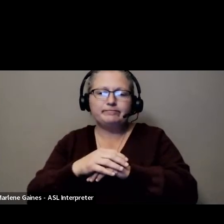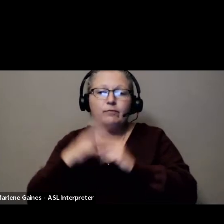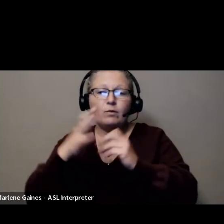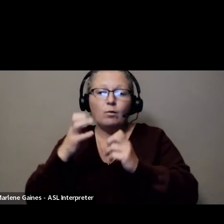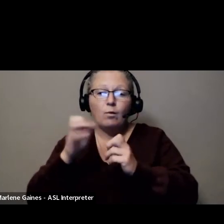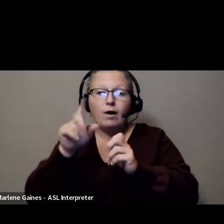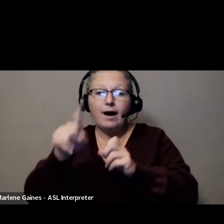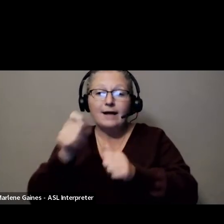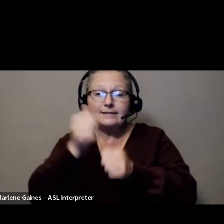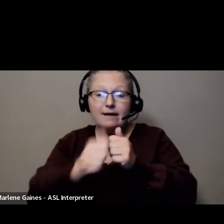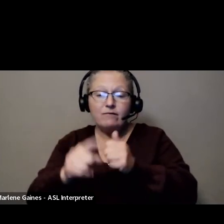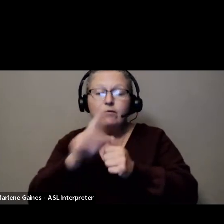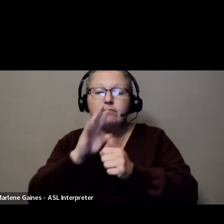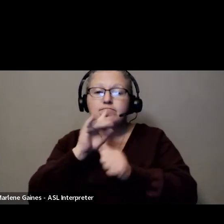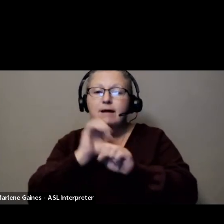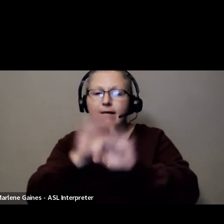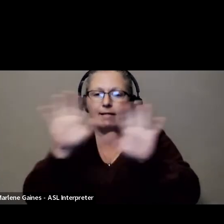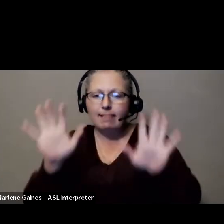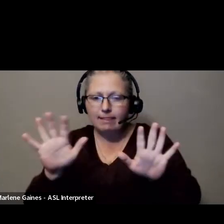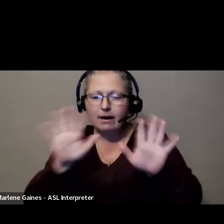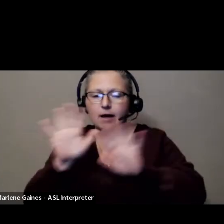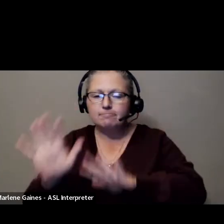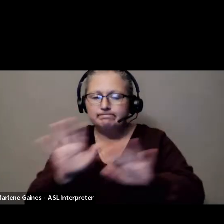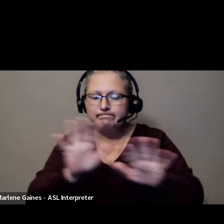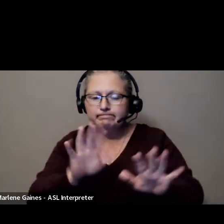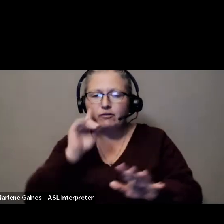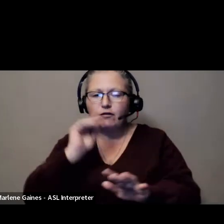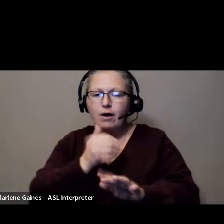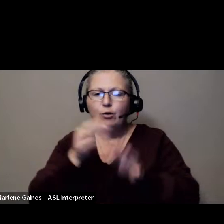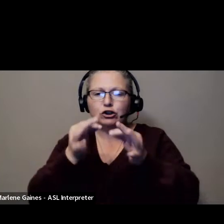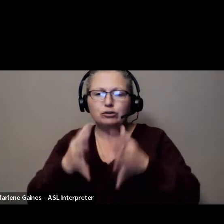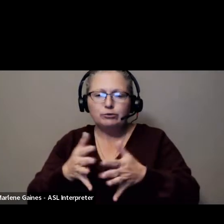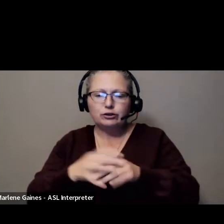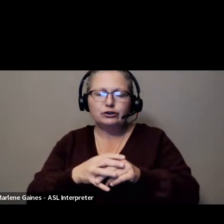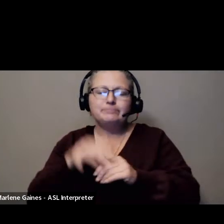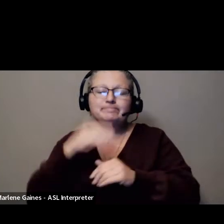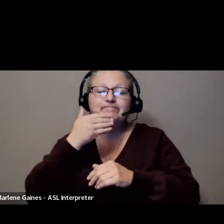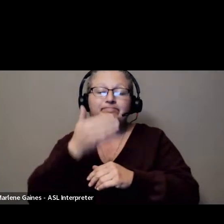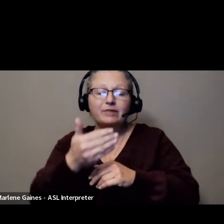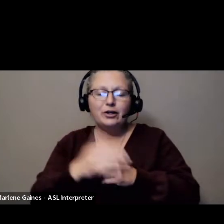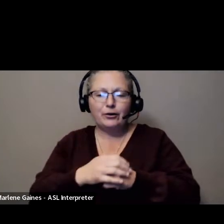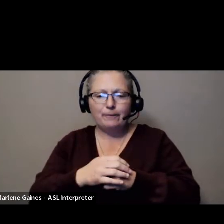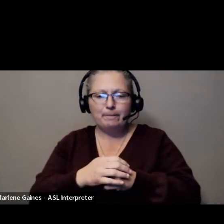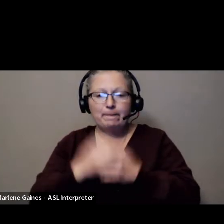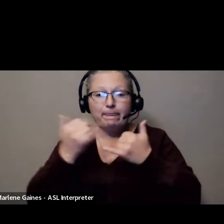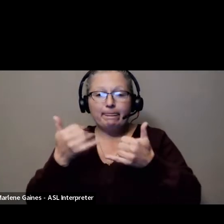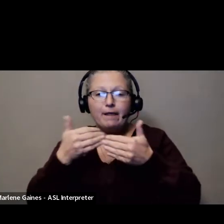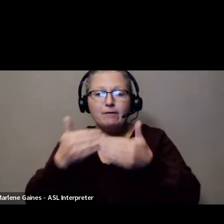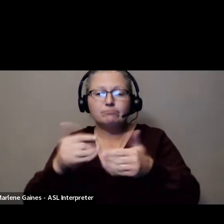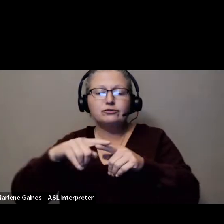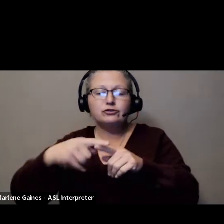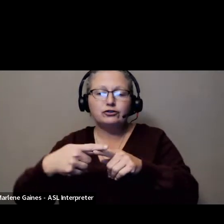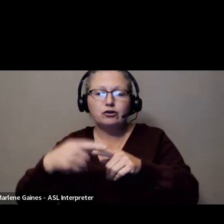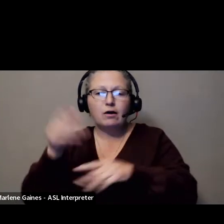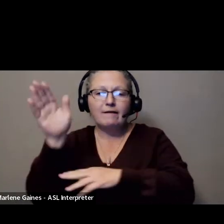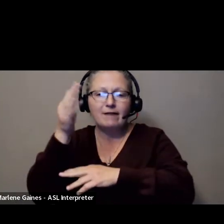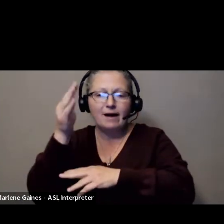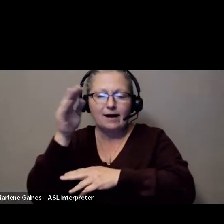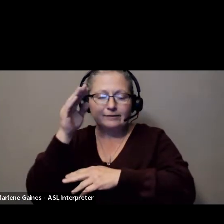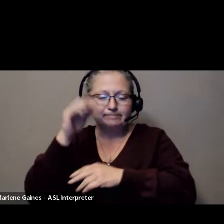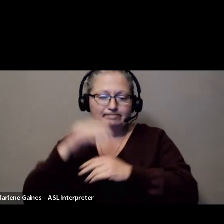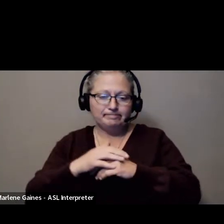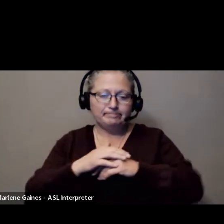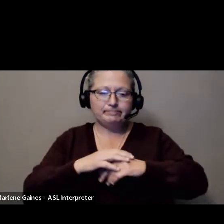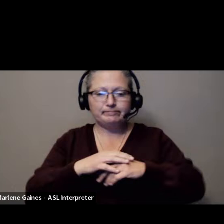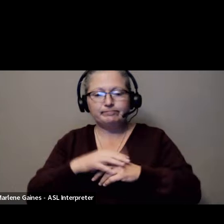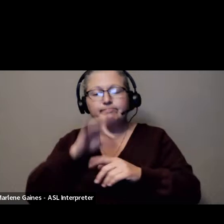to ask that everyone speak in a clear and reasonable pace for our interpreters. Thank you. We will start with the flag salute.